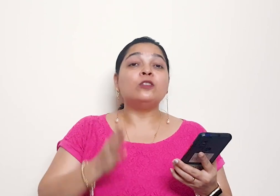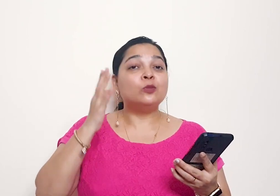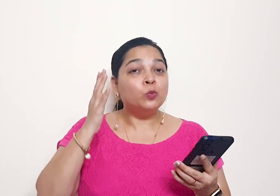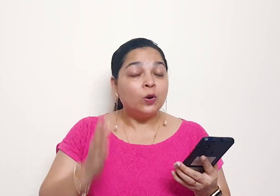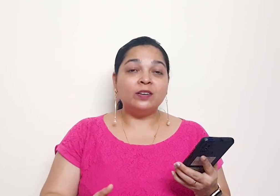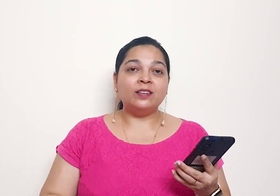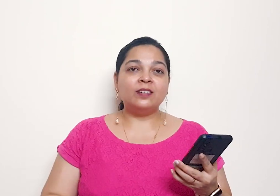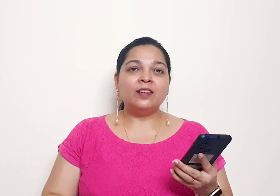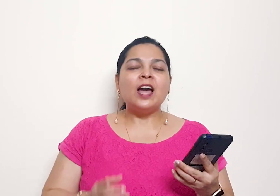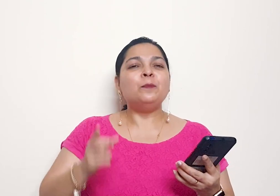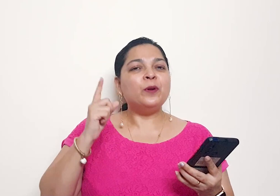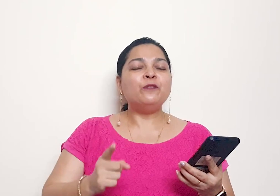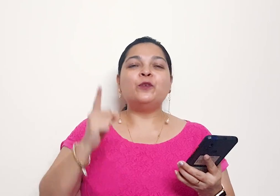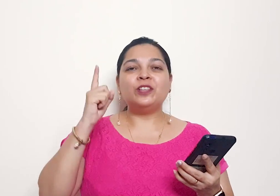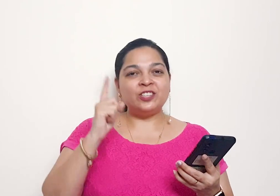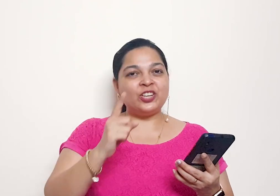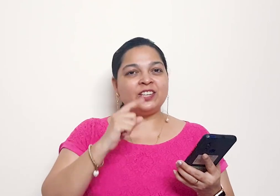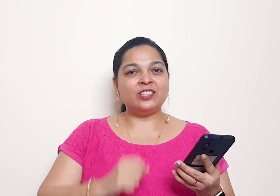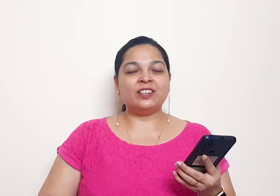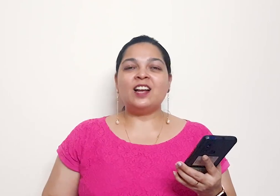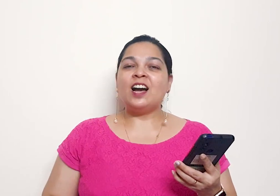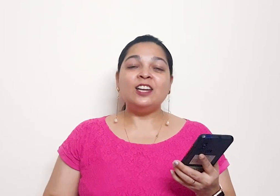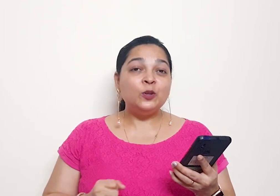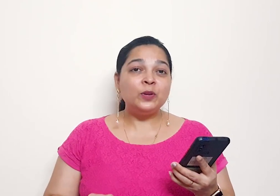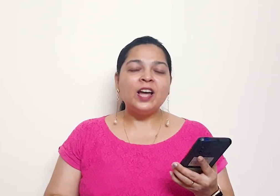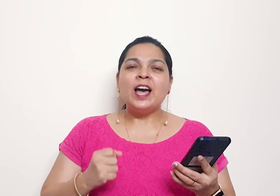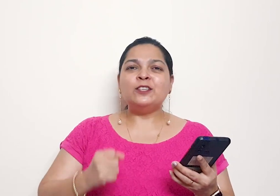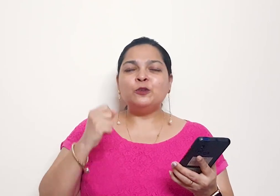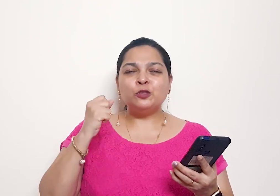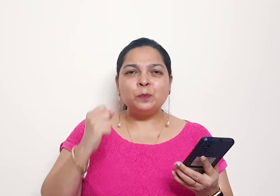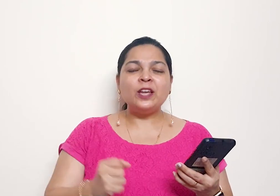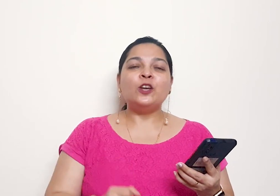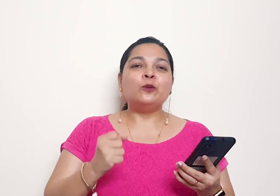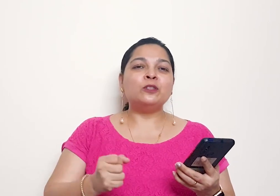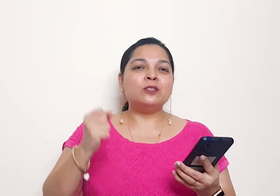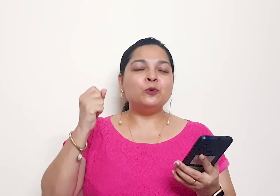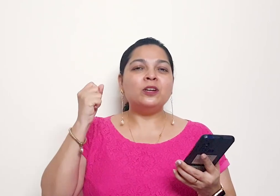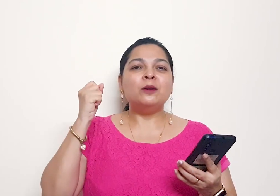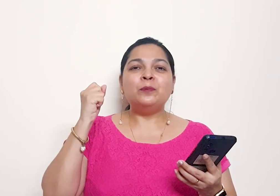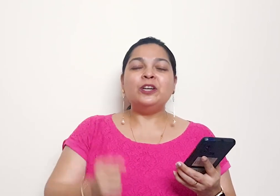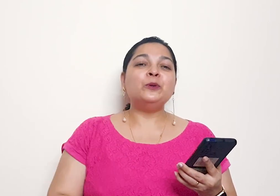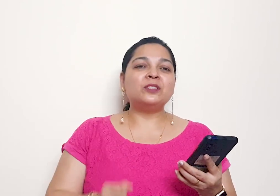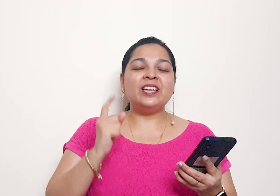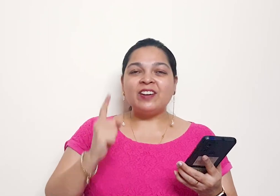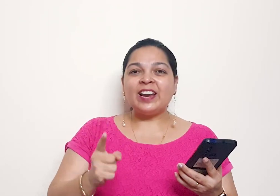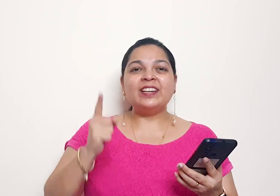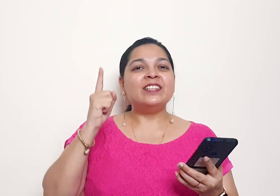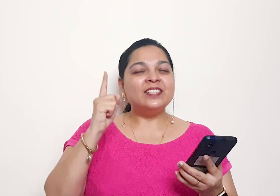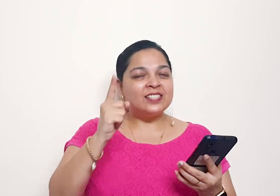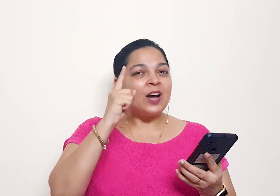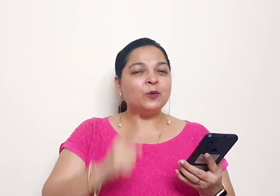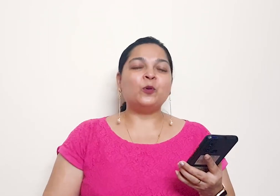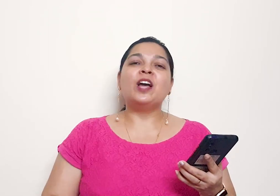with God's word and bring forth the change. Hallelujah. As you speak, you'll produce the